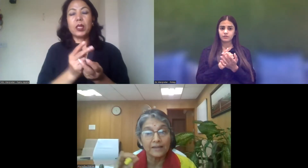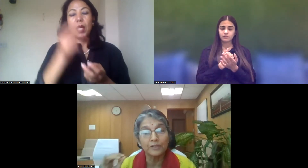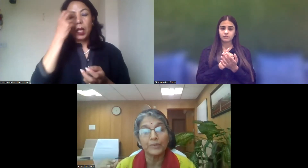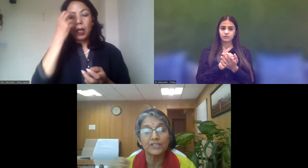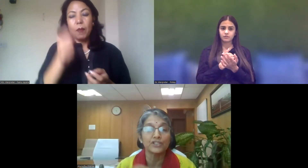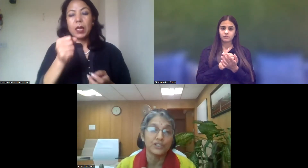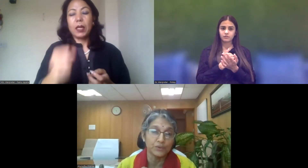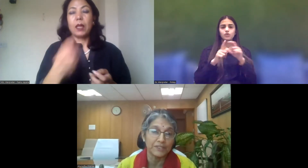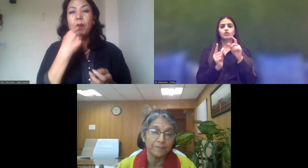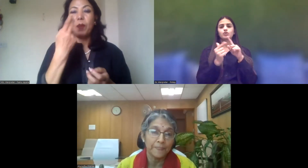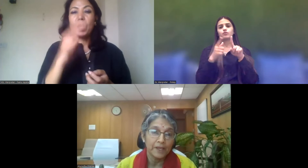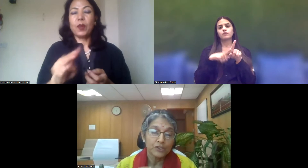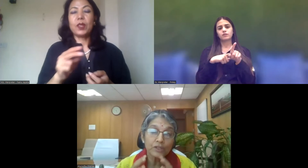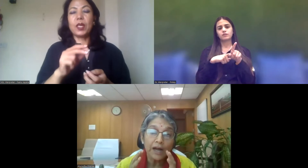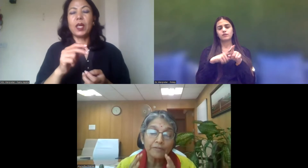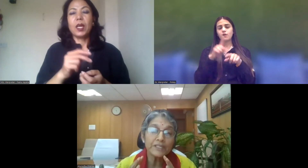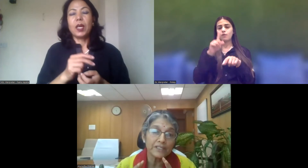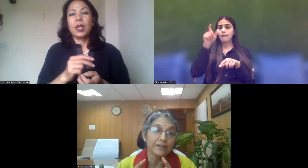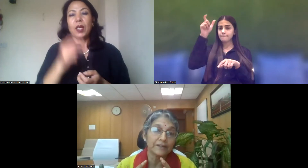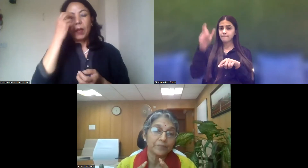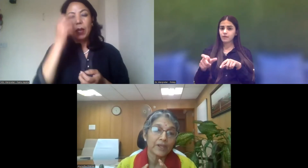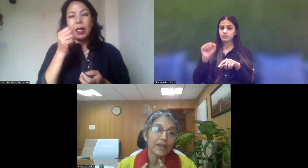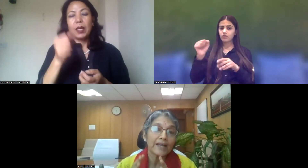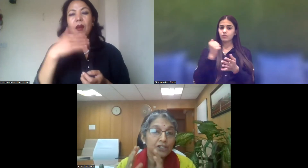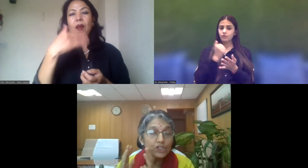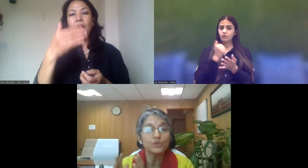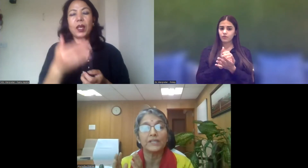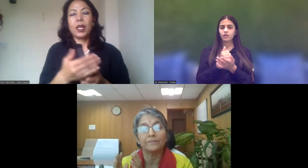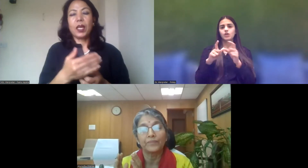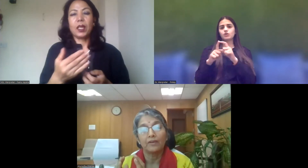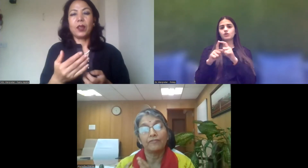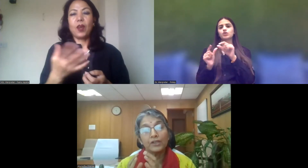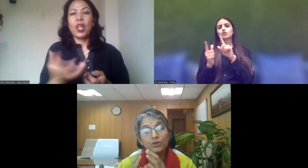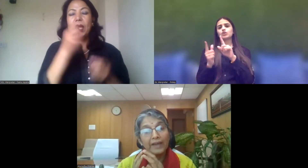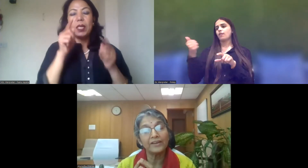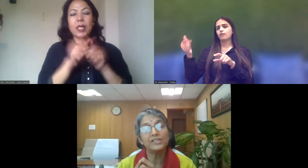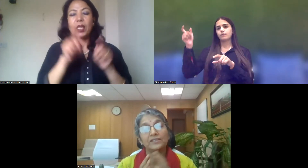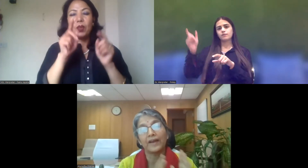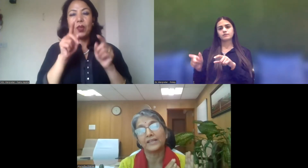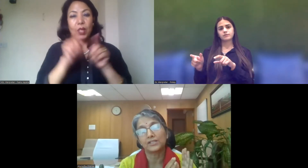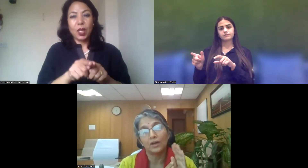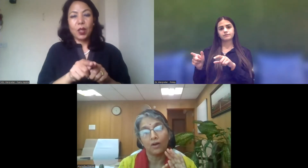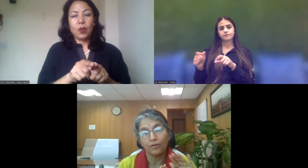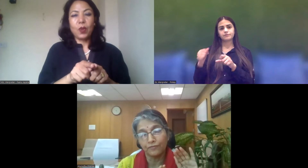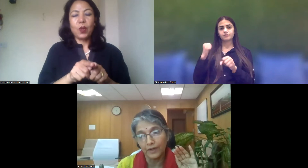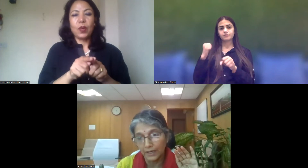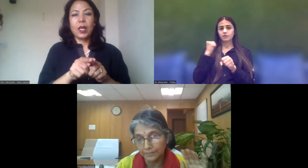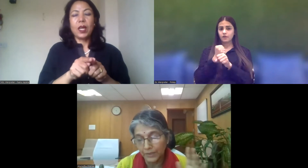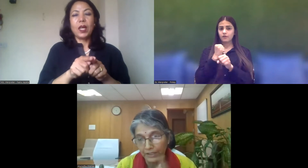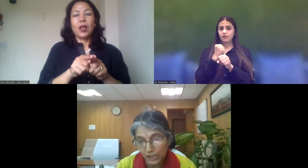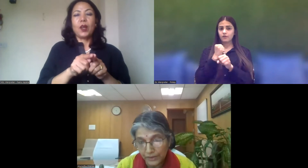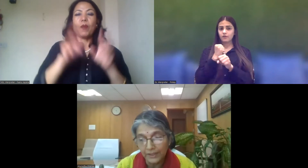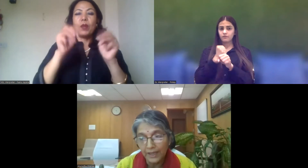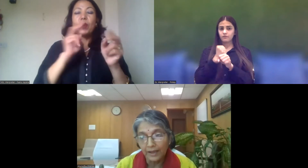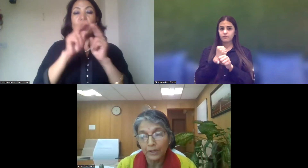is another person's duty. So the government here has a duty to guarantee the rights of